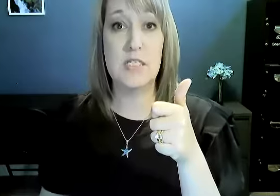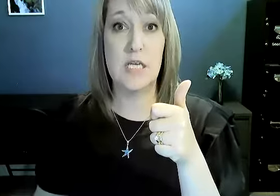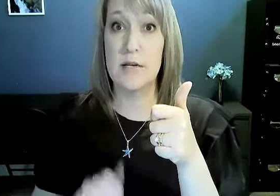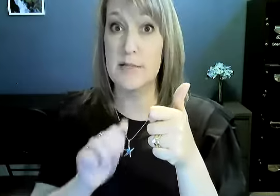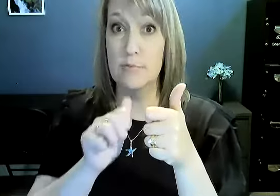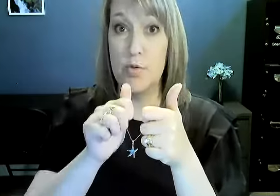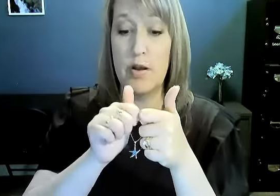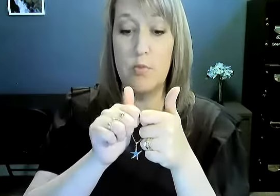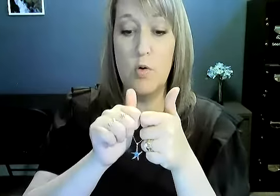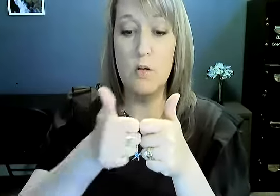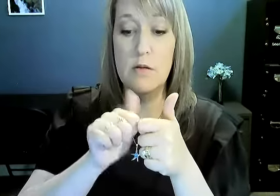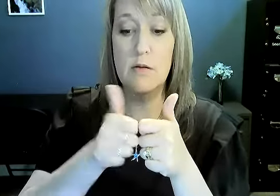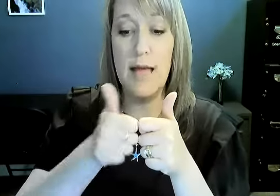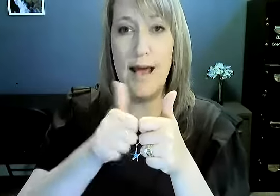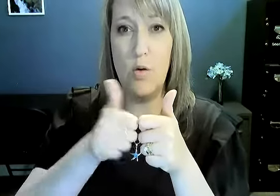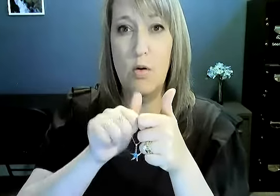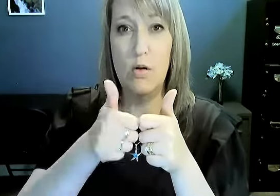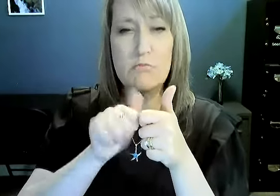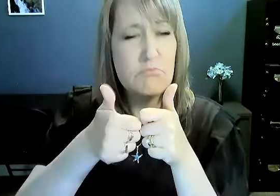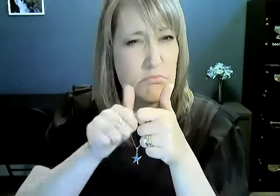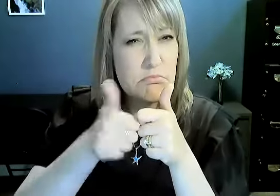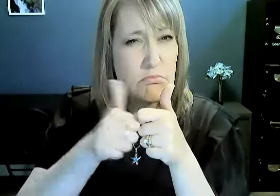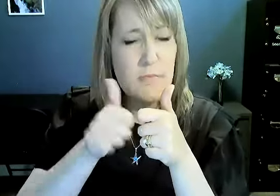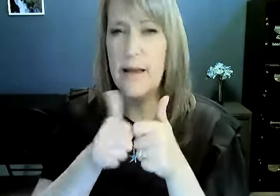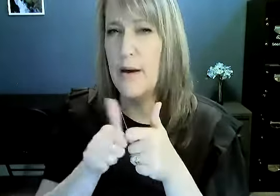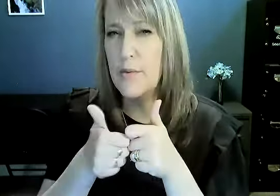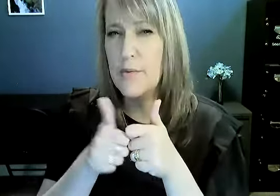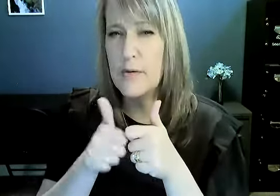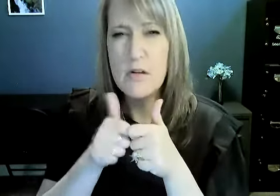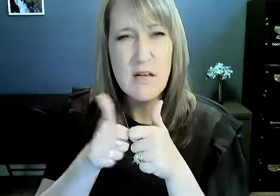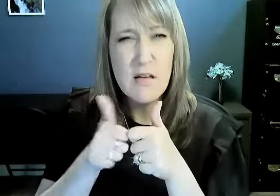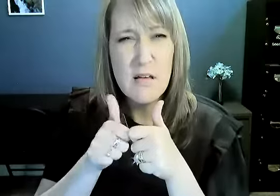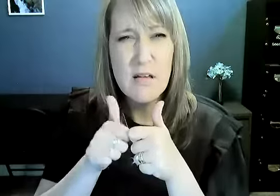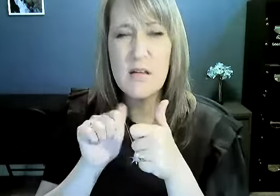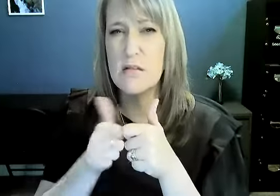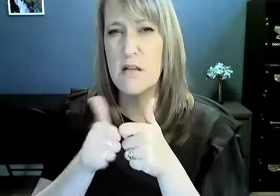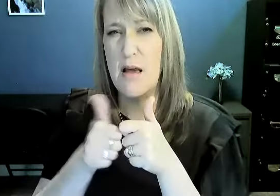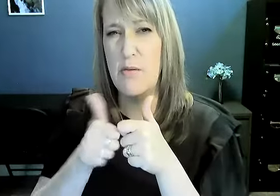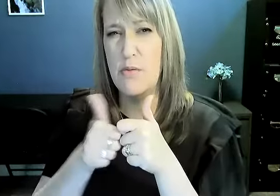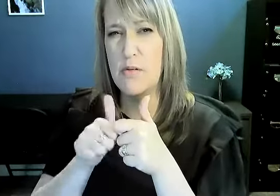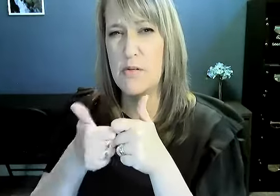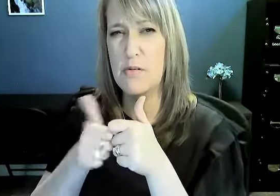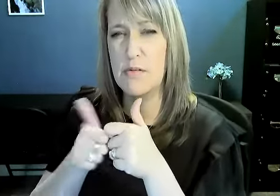got a supporting role. How? How? How?